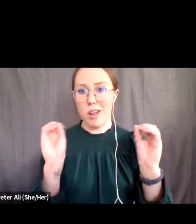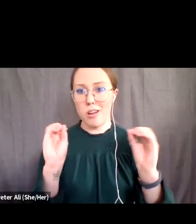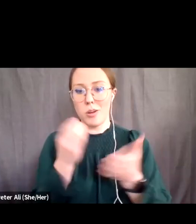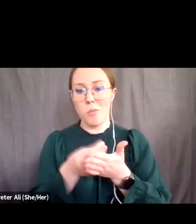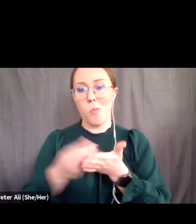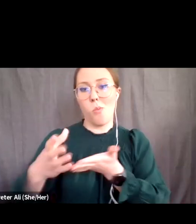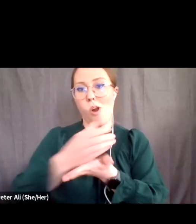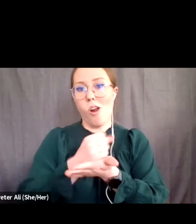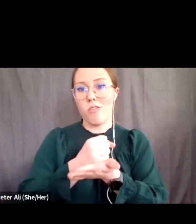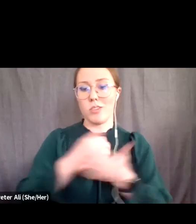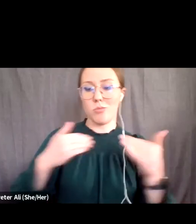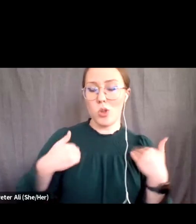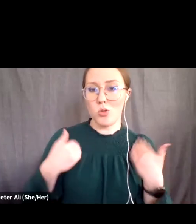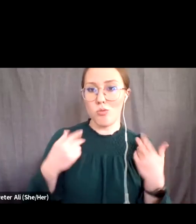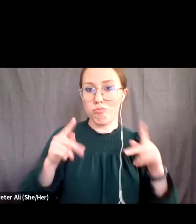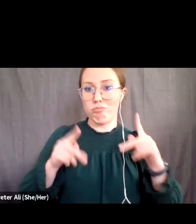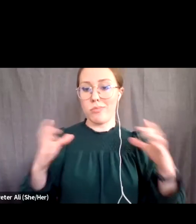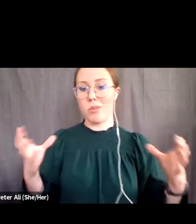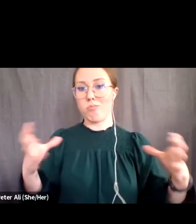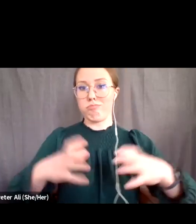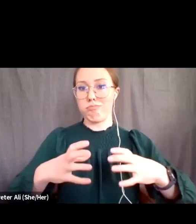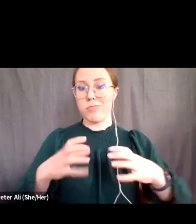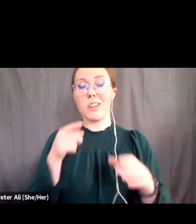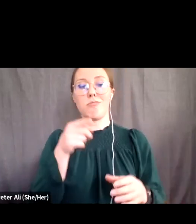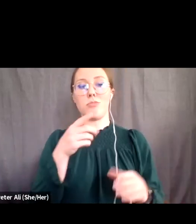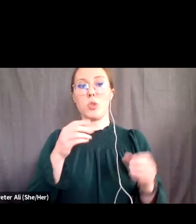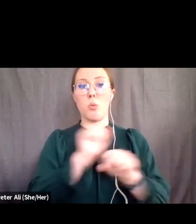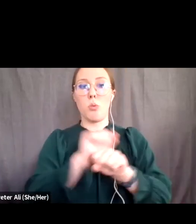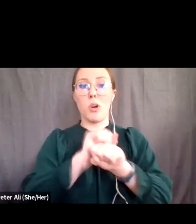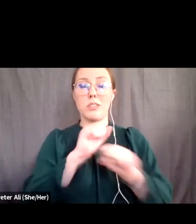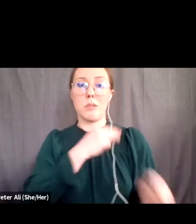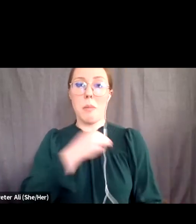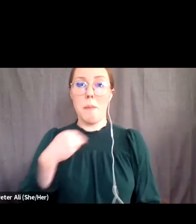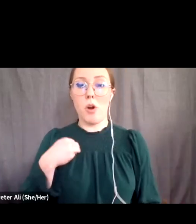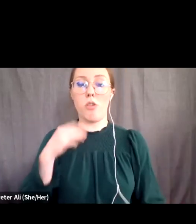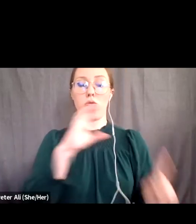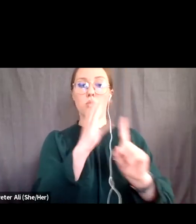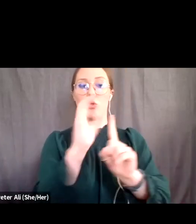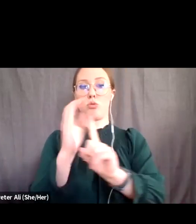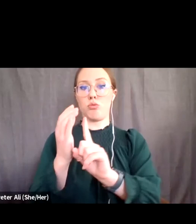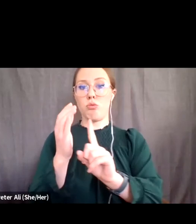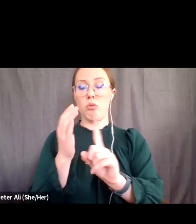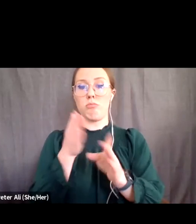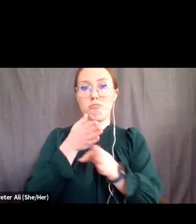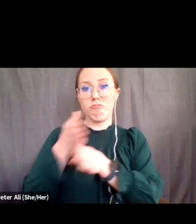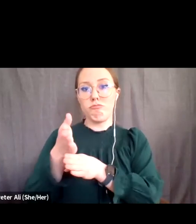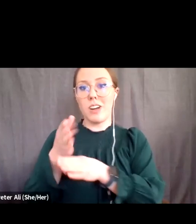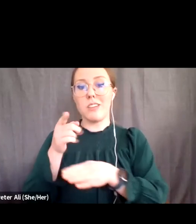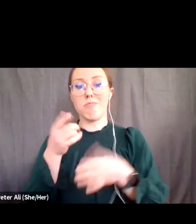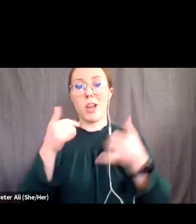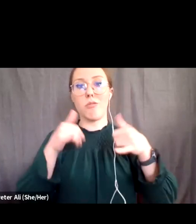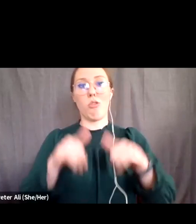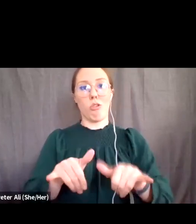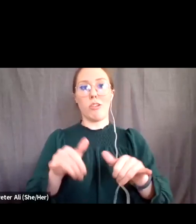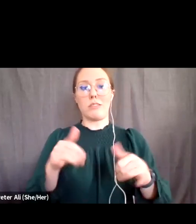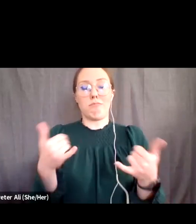this capacity, she also served as a member of the Mayor's Cultural Affairs Advisory Commission and is currently a member of the